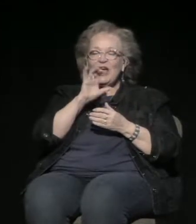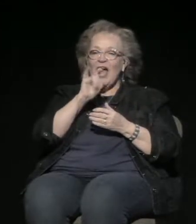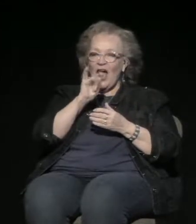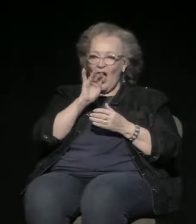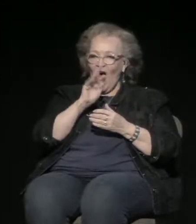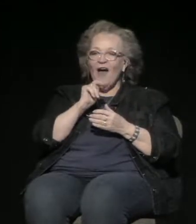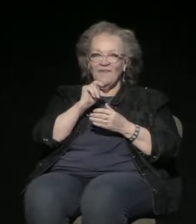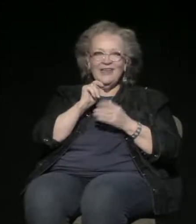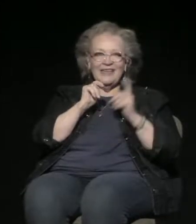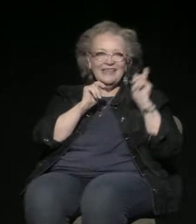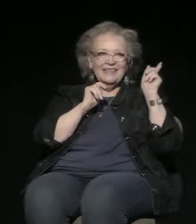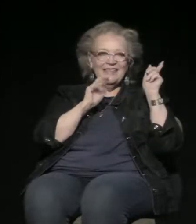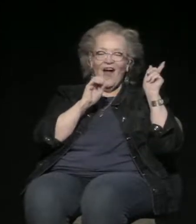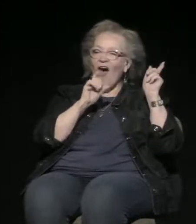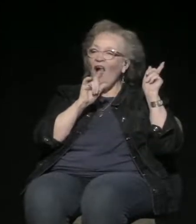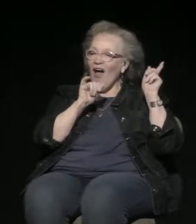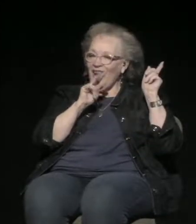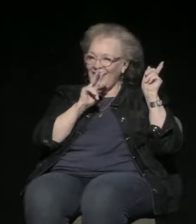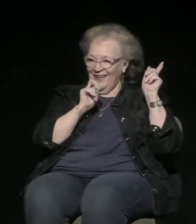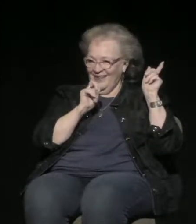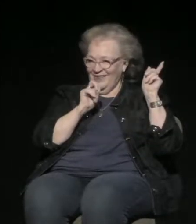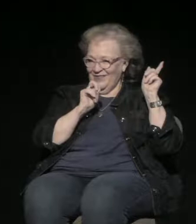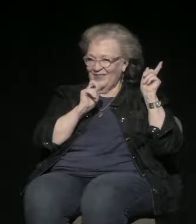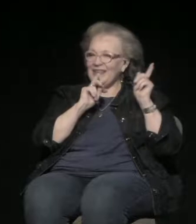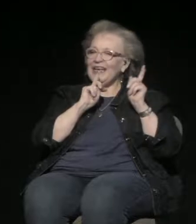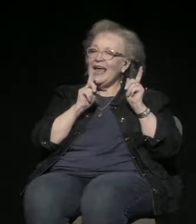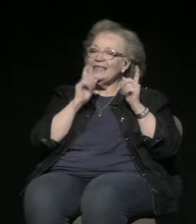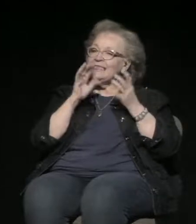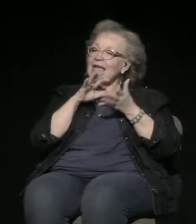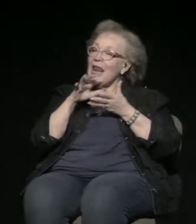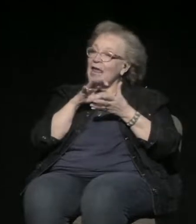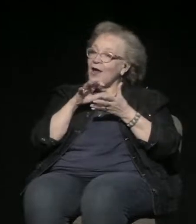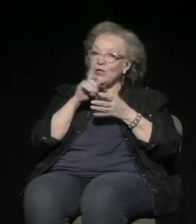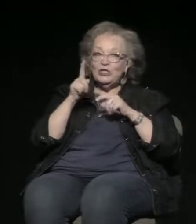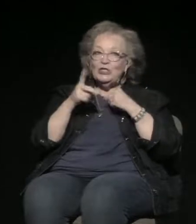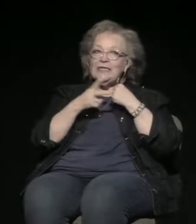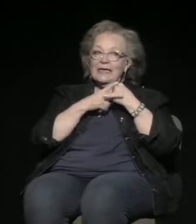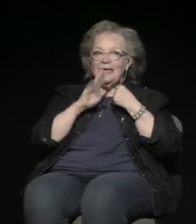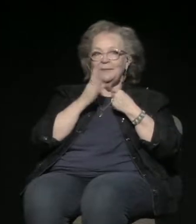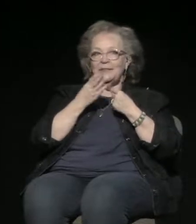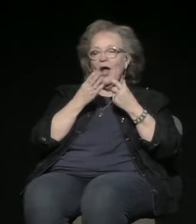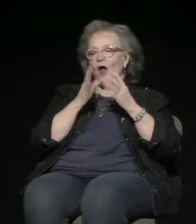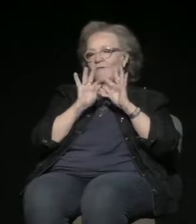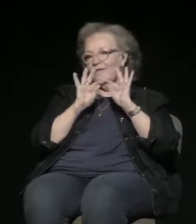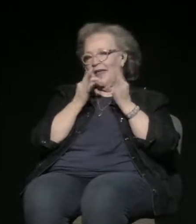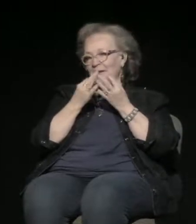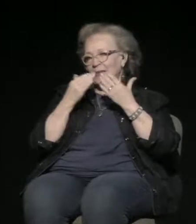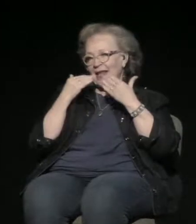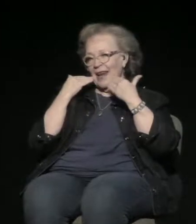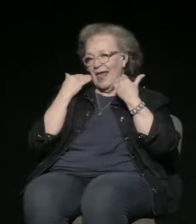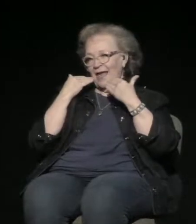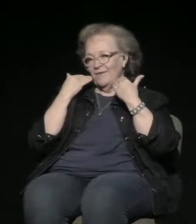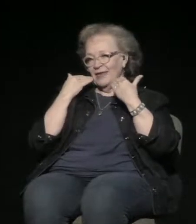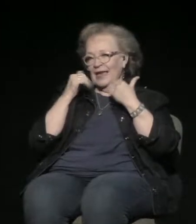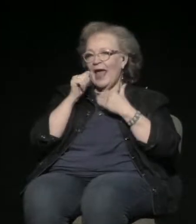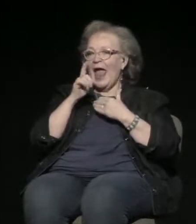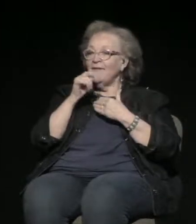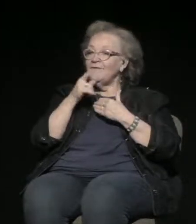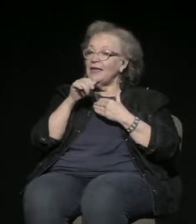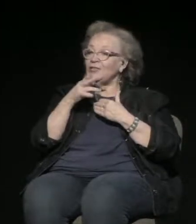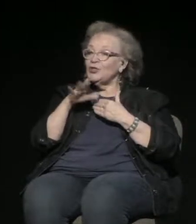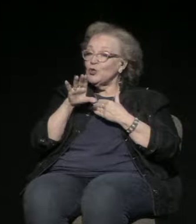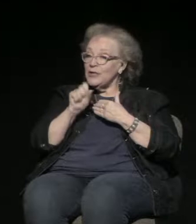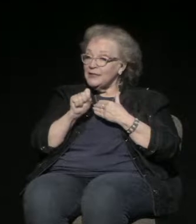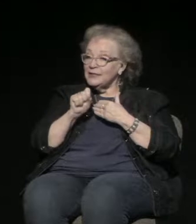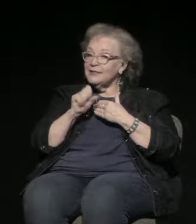Olive They say Olive is hilarious She keeps our family laughing She's adventurous and